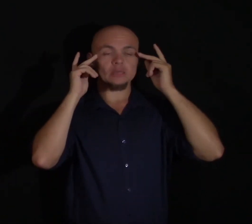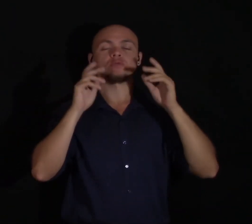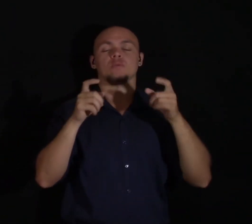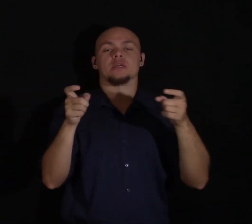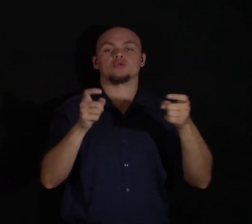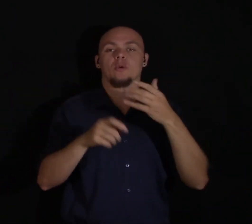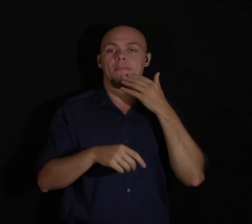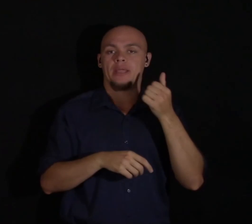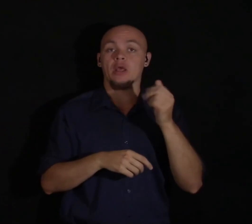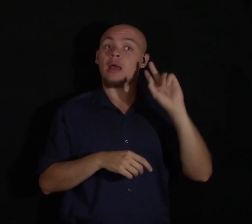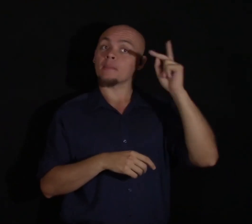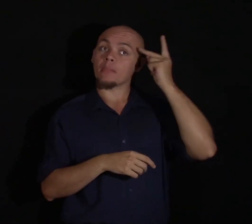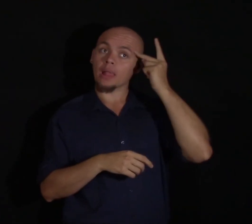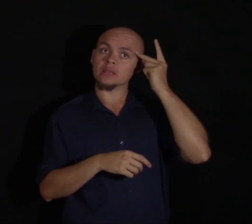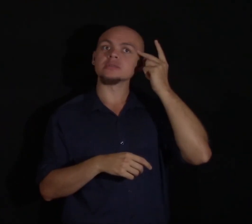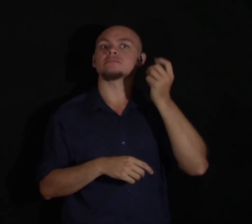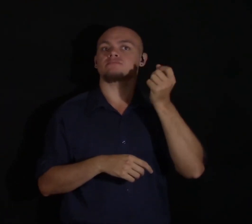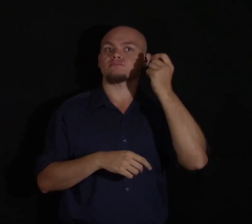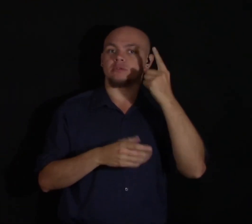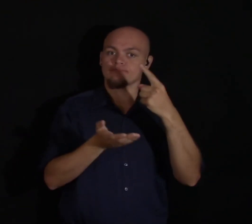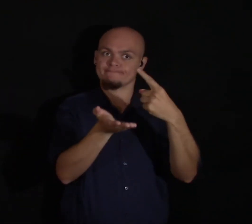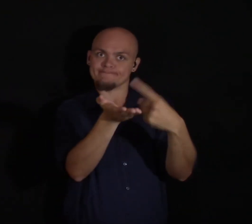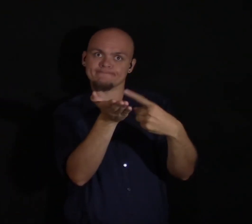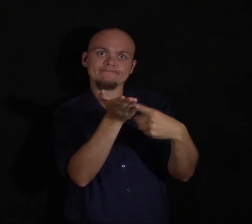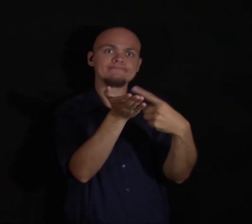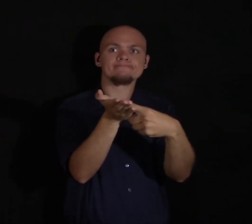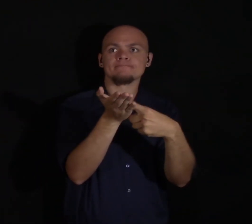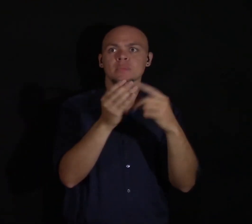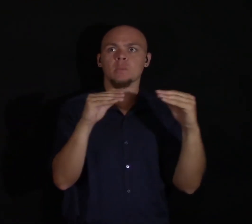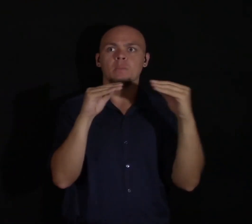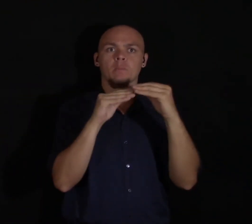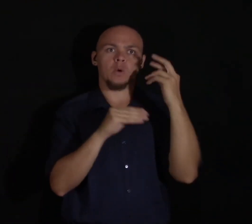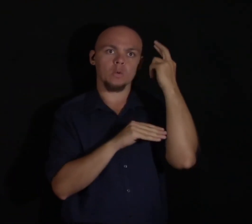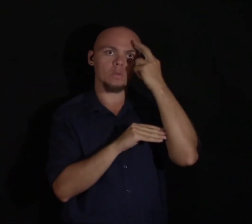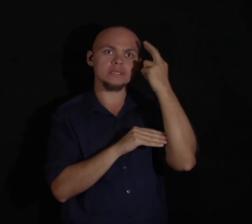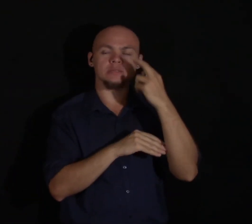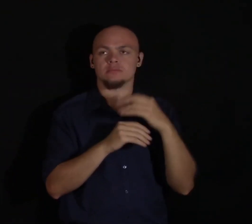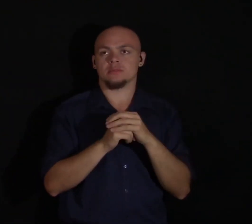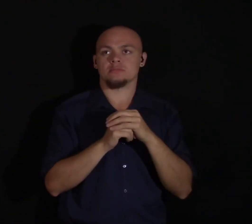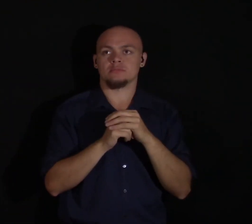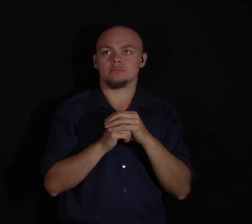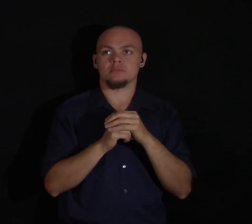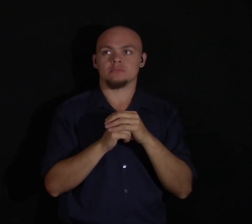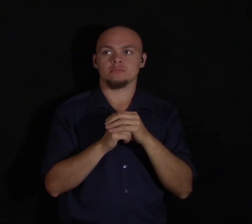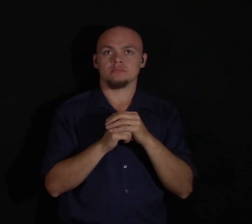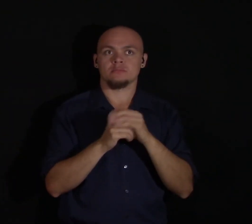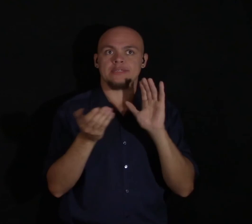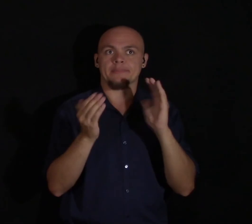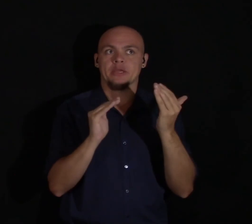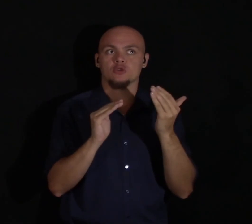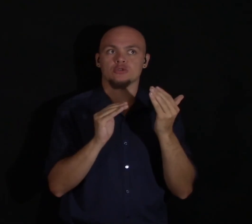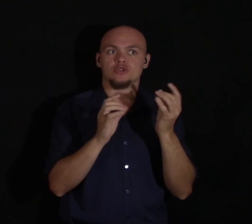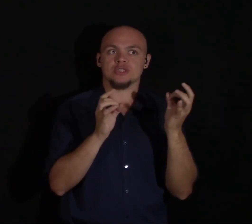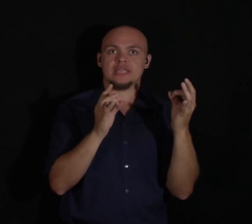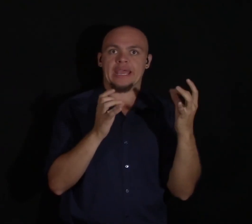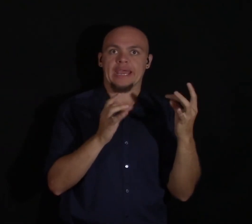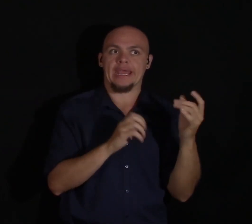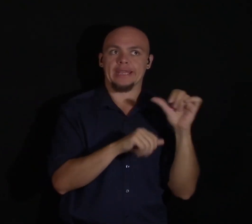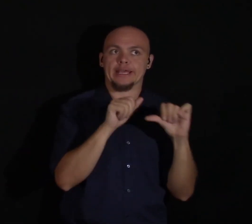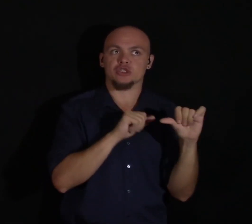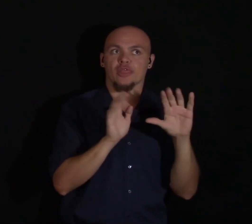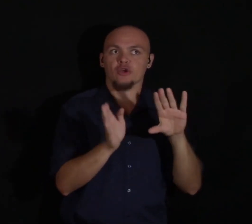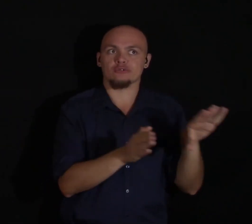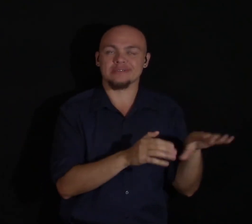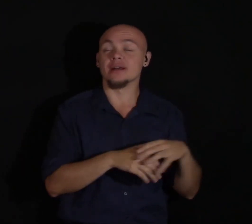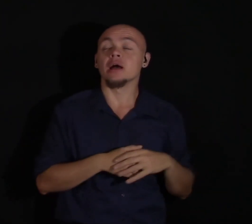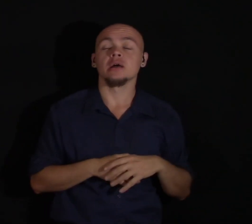actually get something done in politics if we can, talk about things in a reasonable manner as opposed to doing terrible, terrible things to each other. So